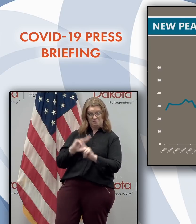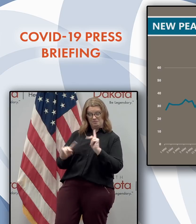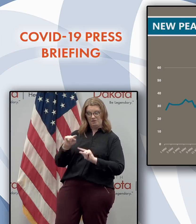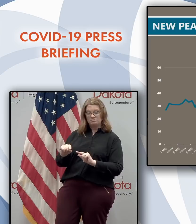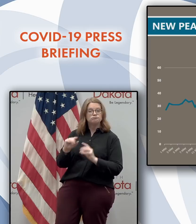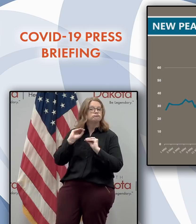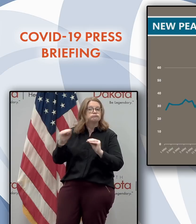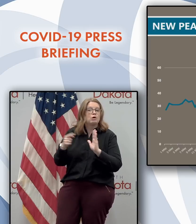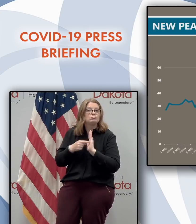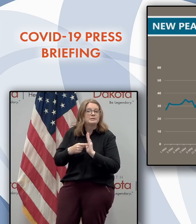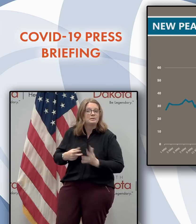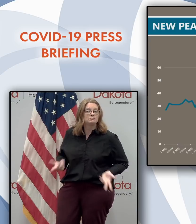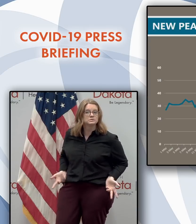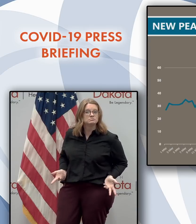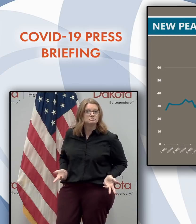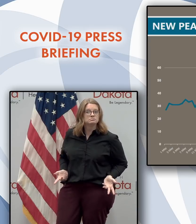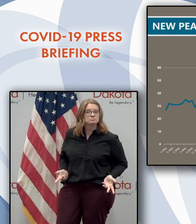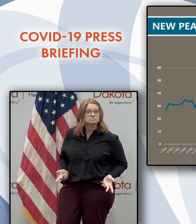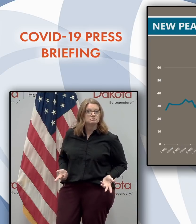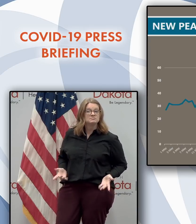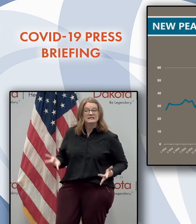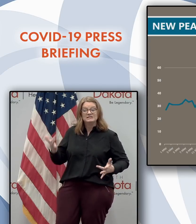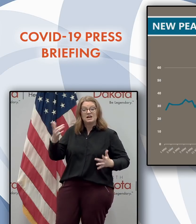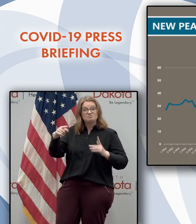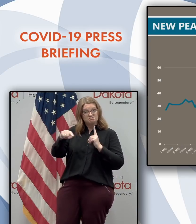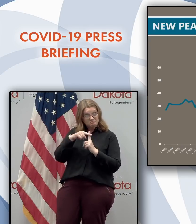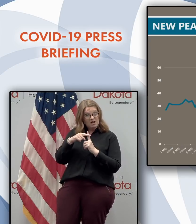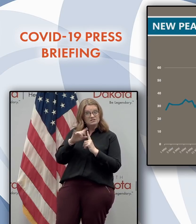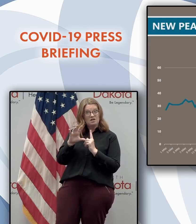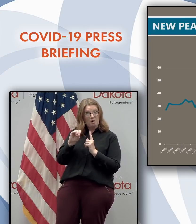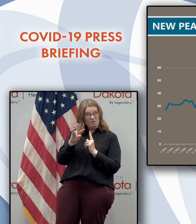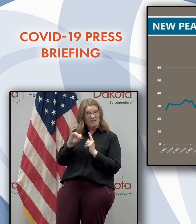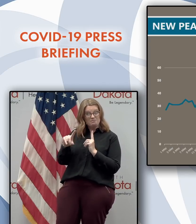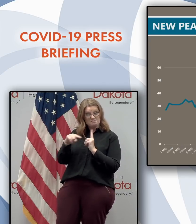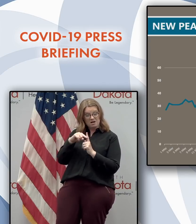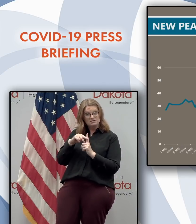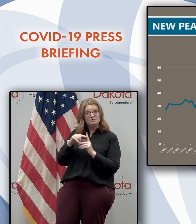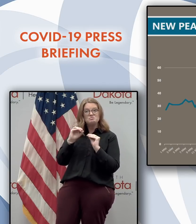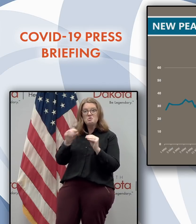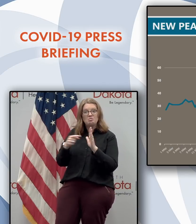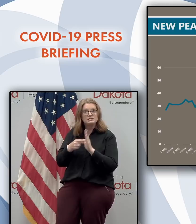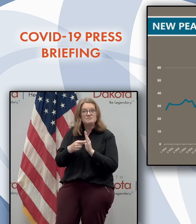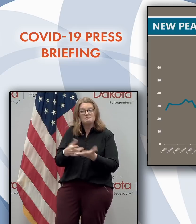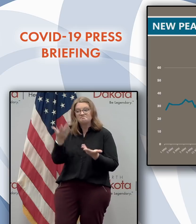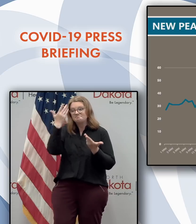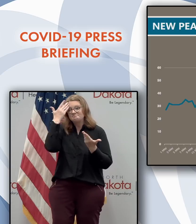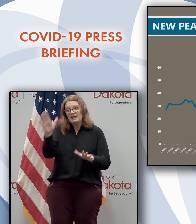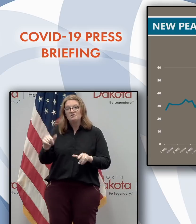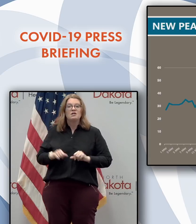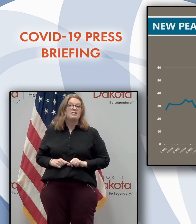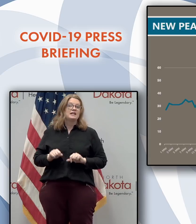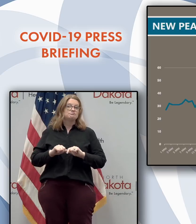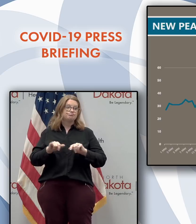we can investigate, do the contact tracing, and stop the spread.